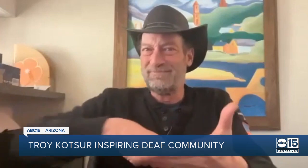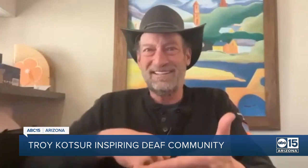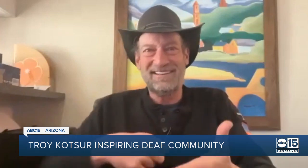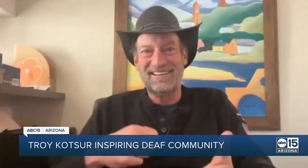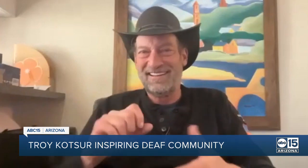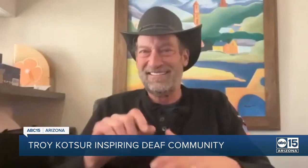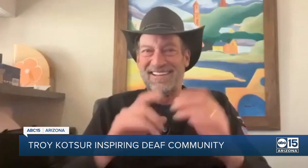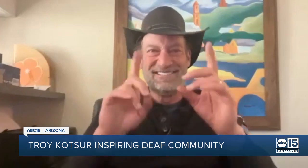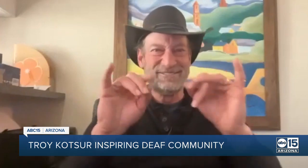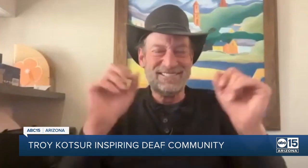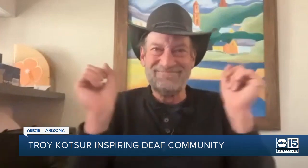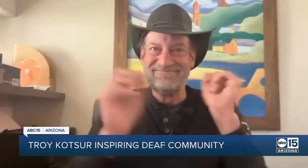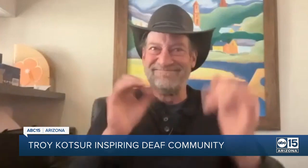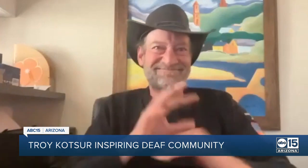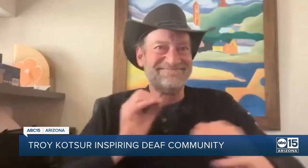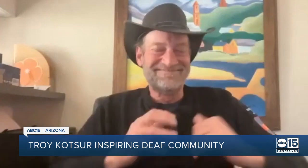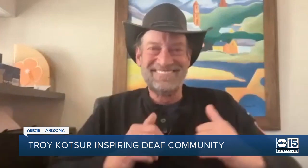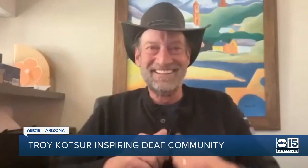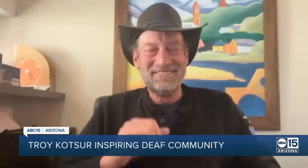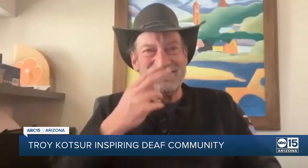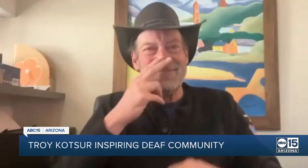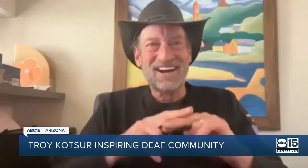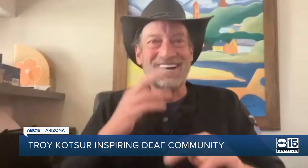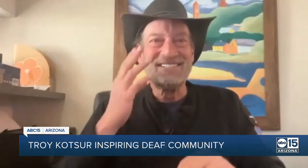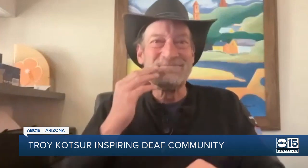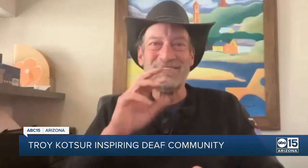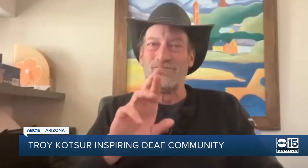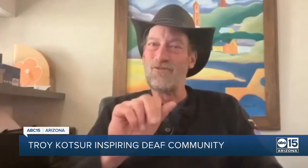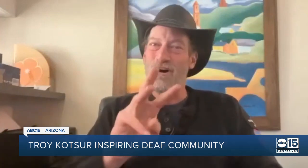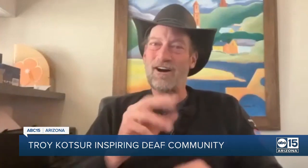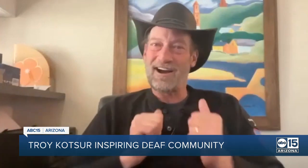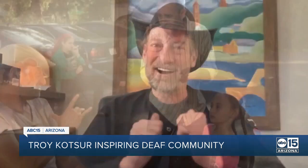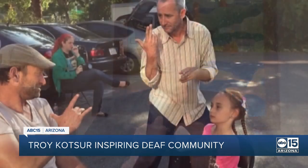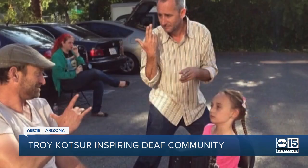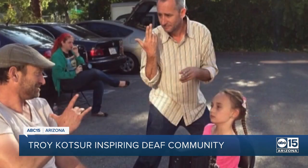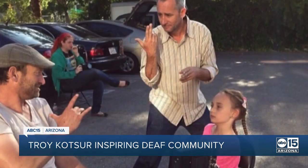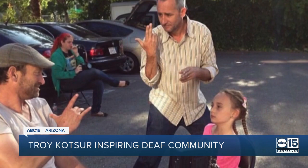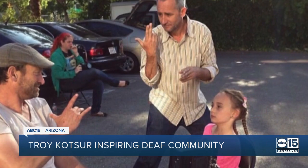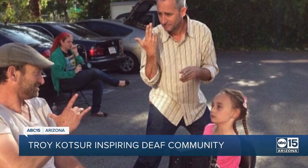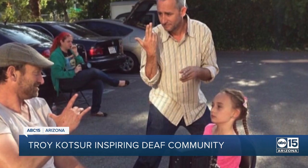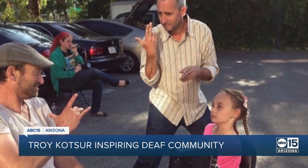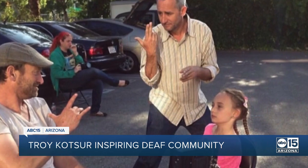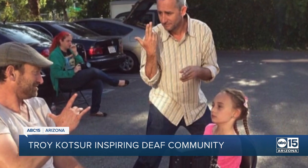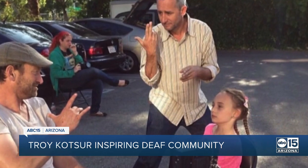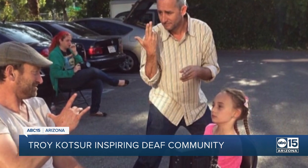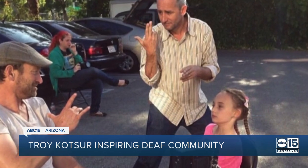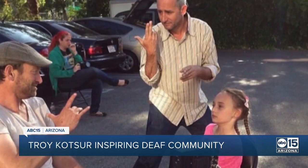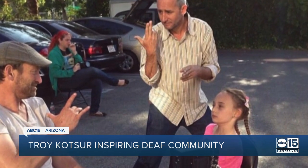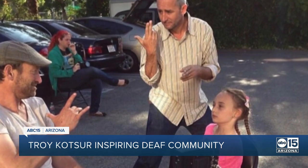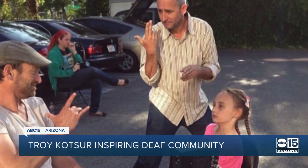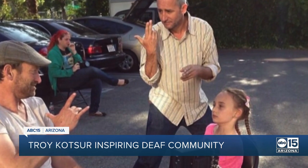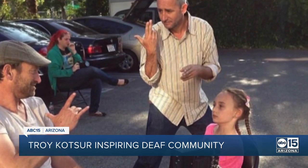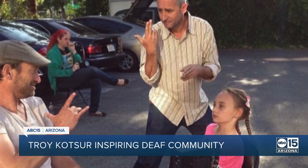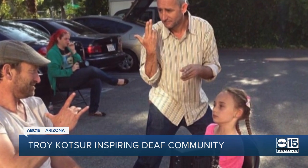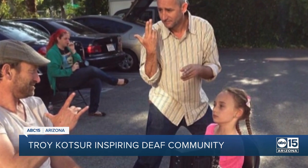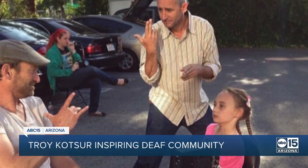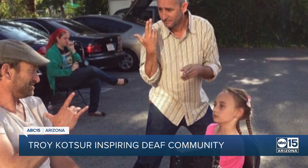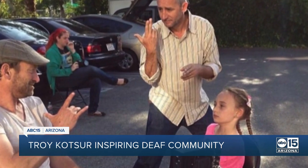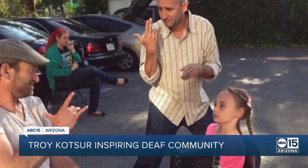lot of improvisation. So improv that wasn't even in the script. But that Oscar win also allowed Kotsur to bring deaf stories into consideration,